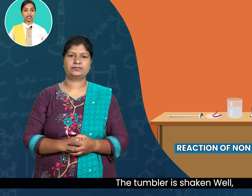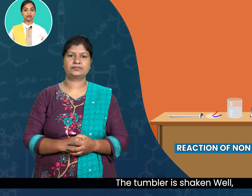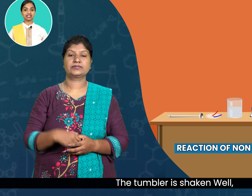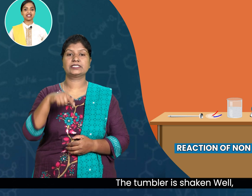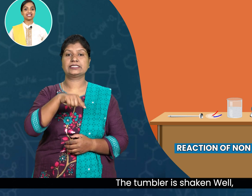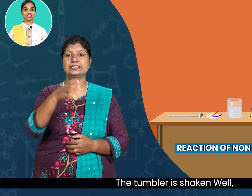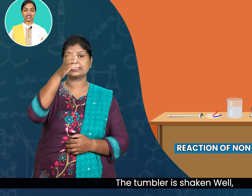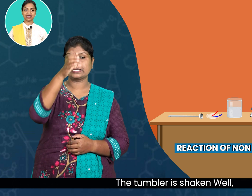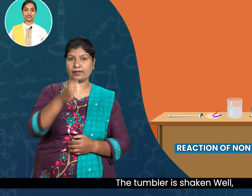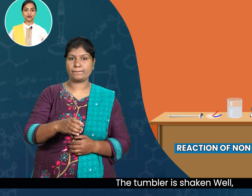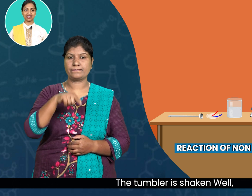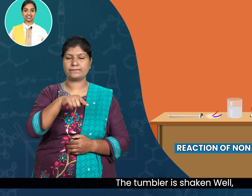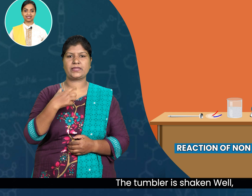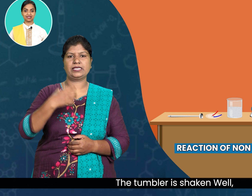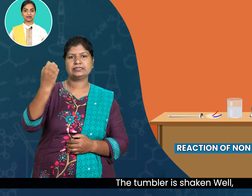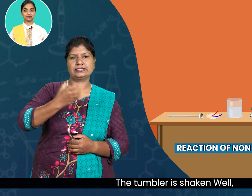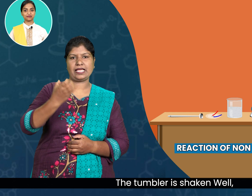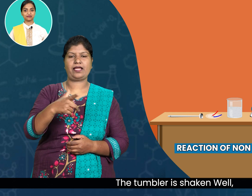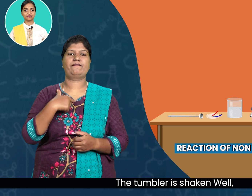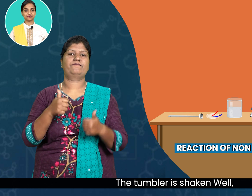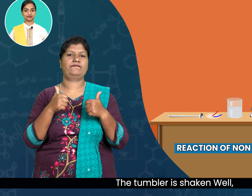The tumbler is shaken well.